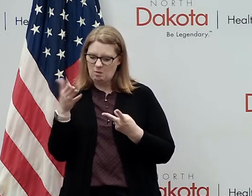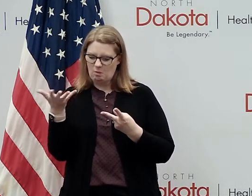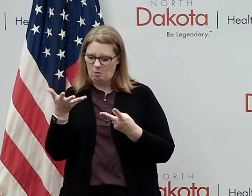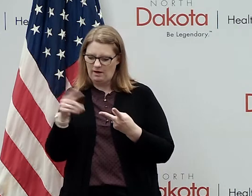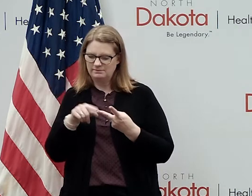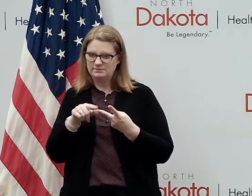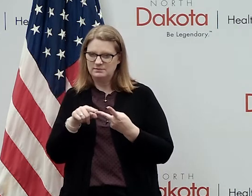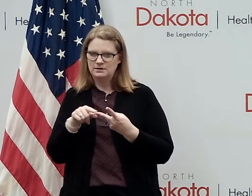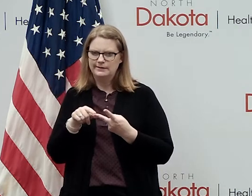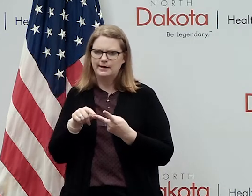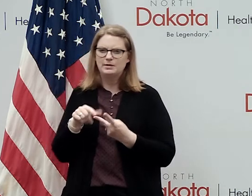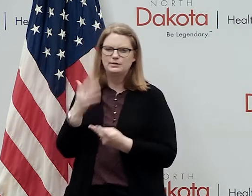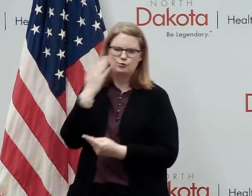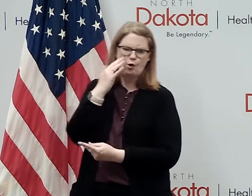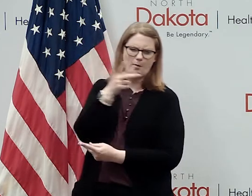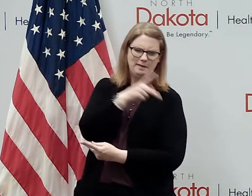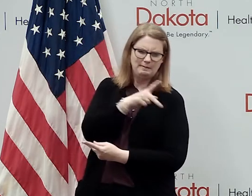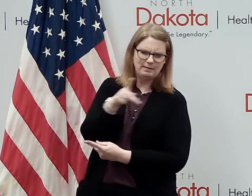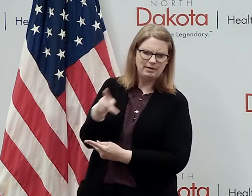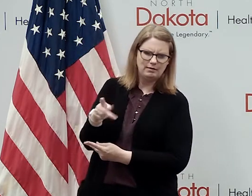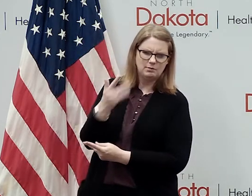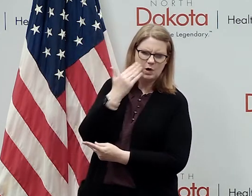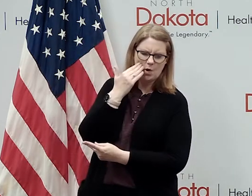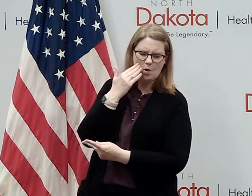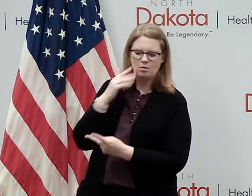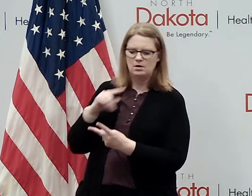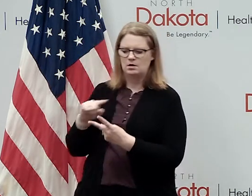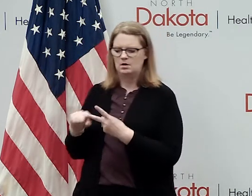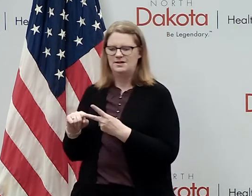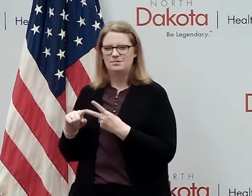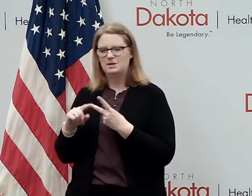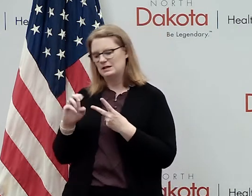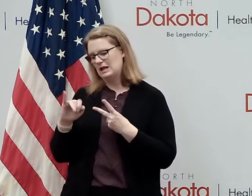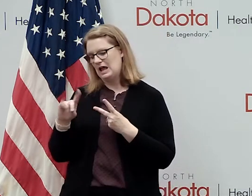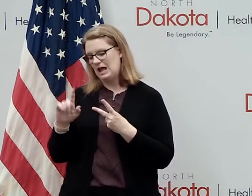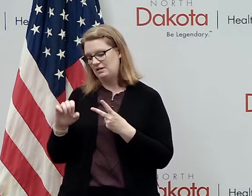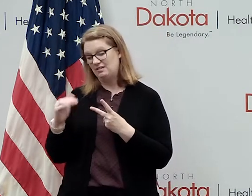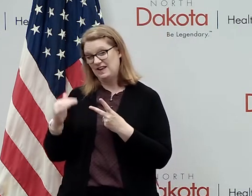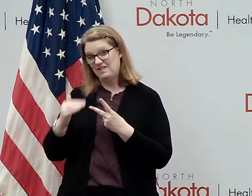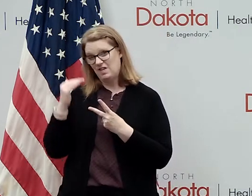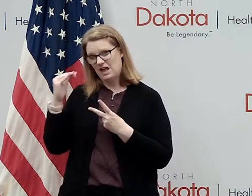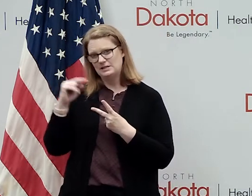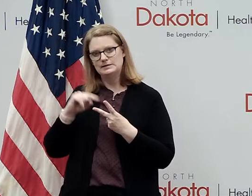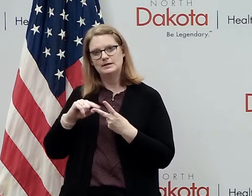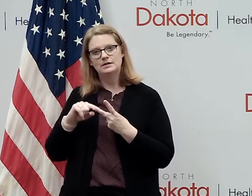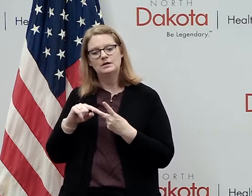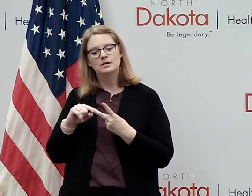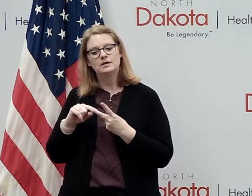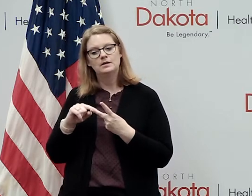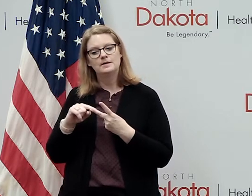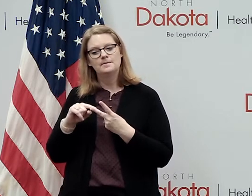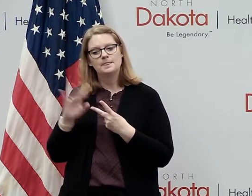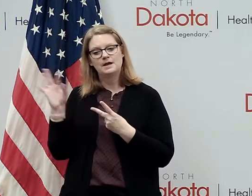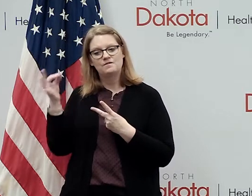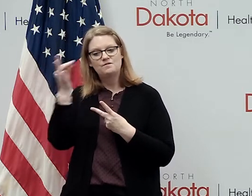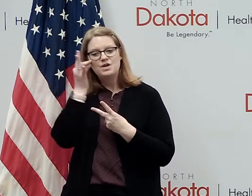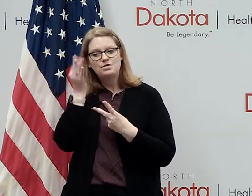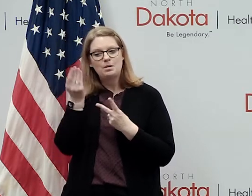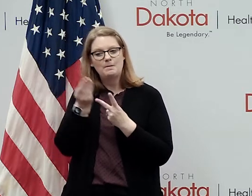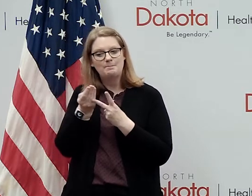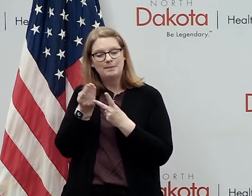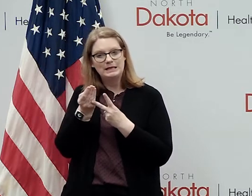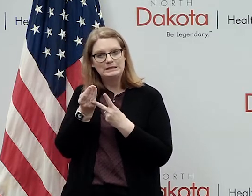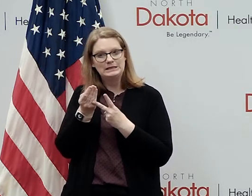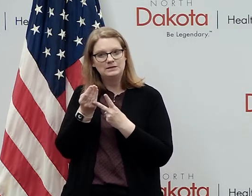PPP loans. But the EIDL Advance, but this is again federal dollars, first come,